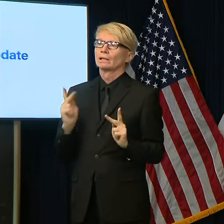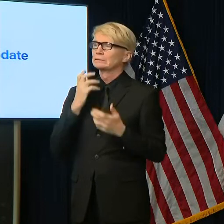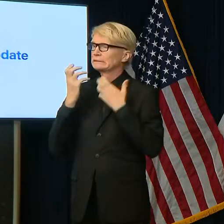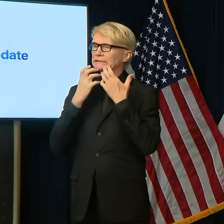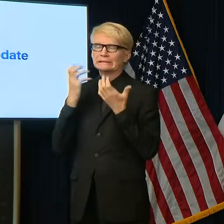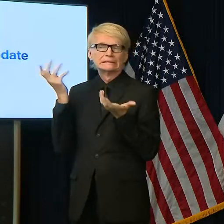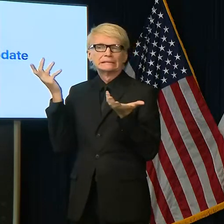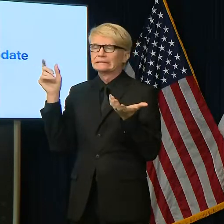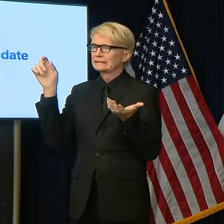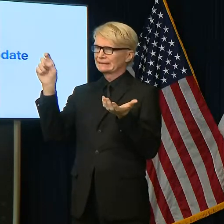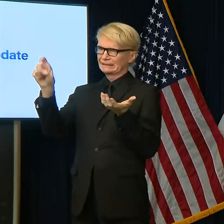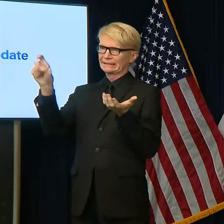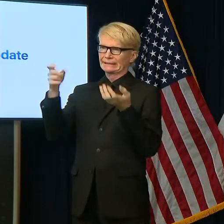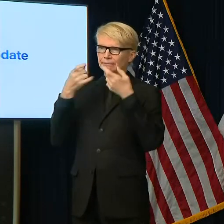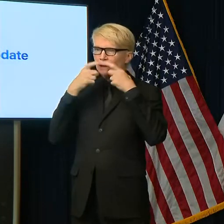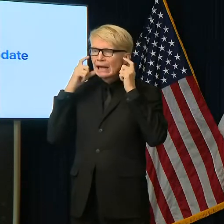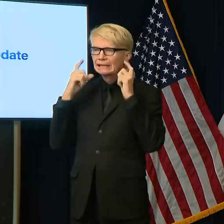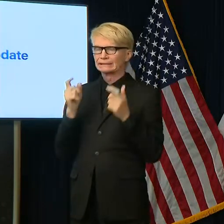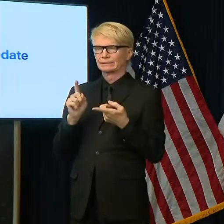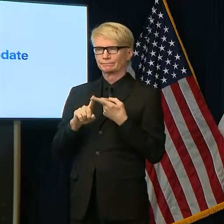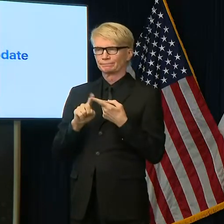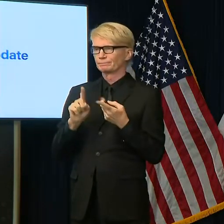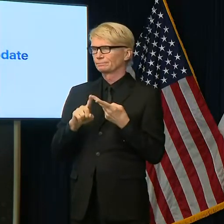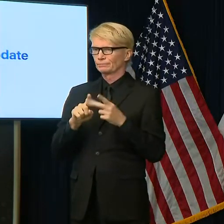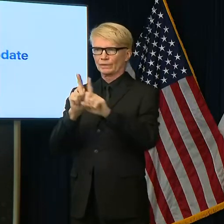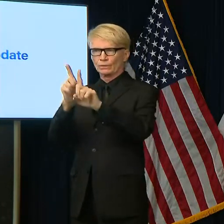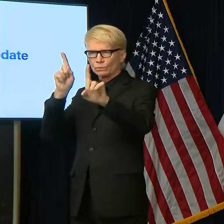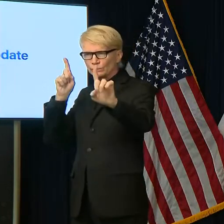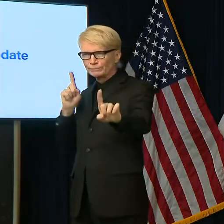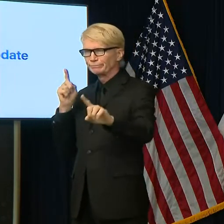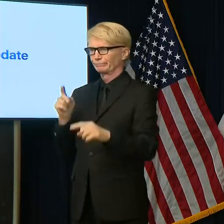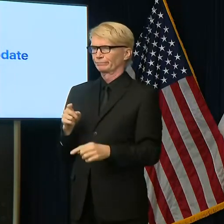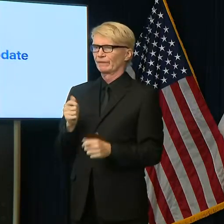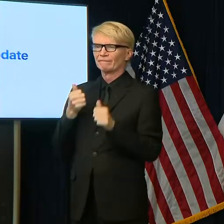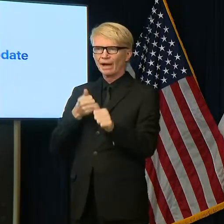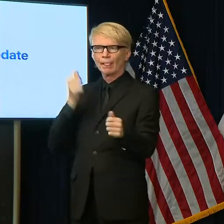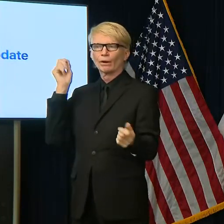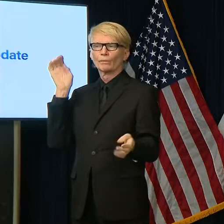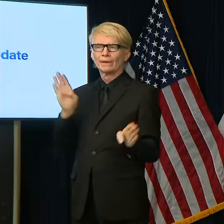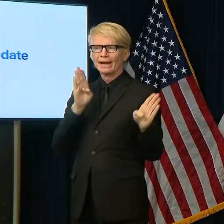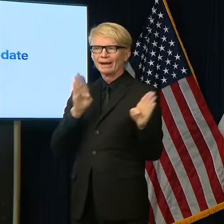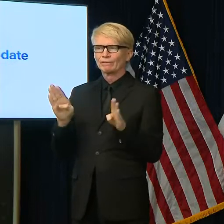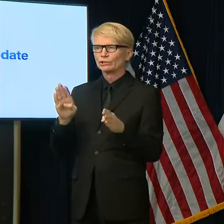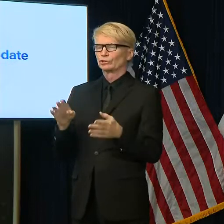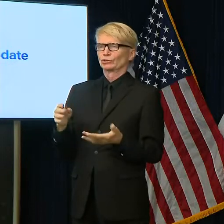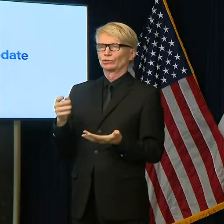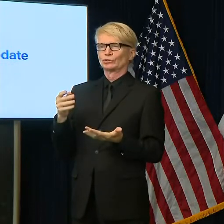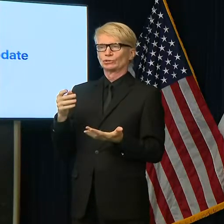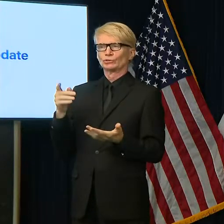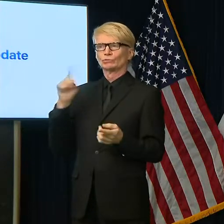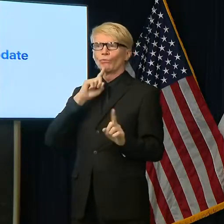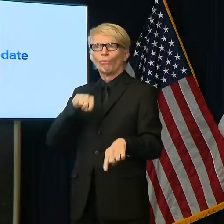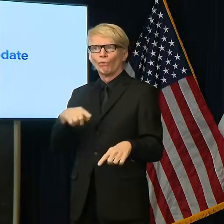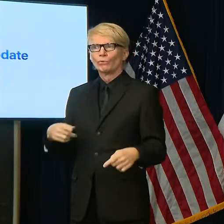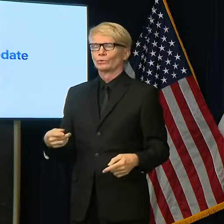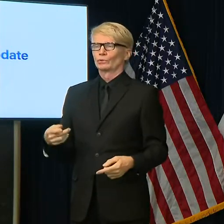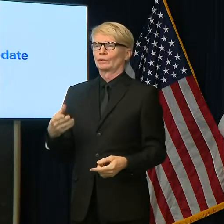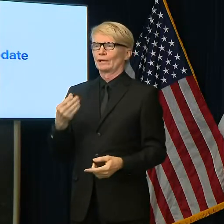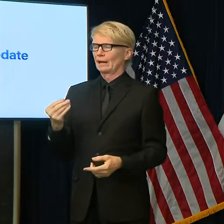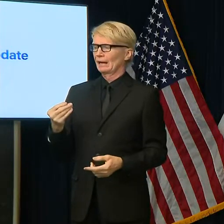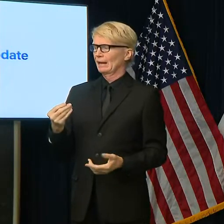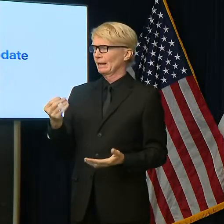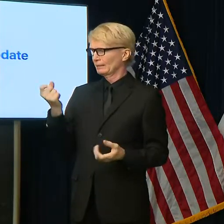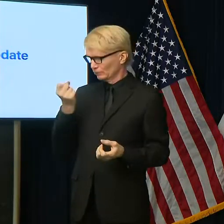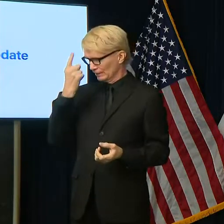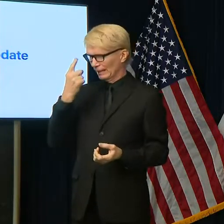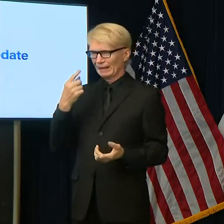to wear masks and socially distance, and they're going to need to follow the mitigations and treat it as if the vaccine doesn't